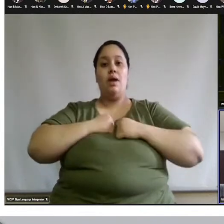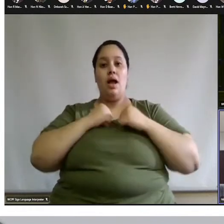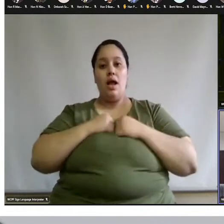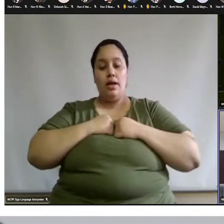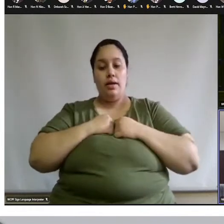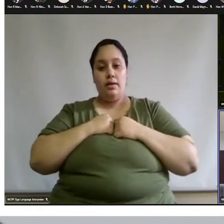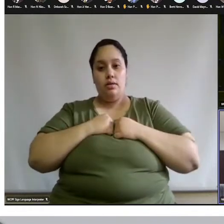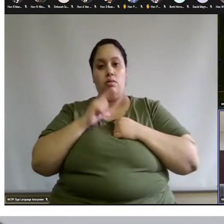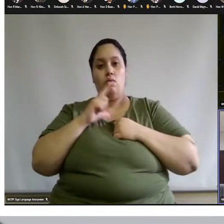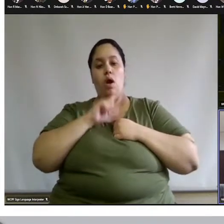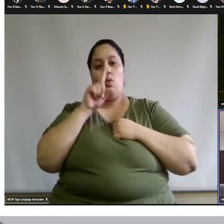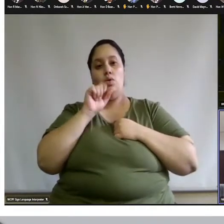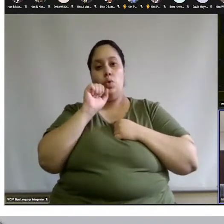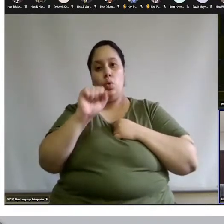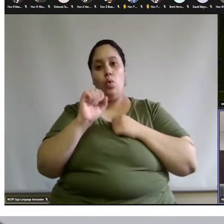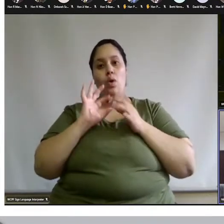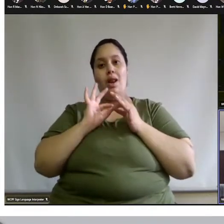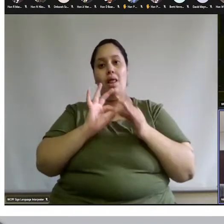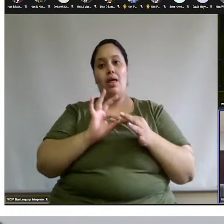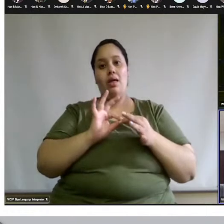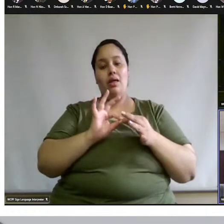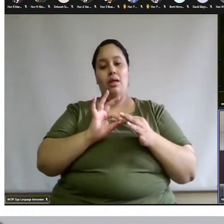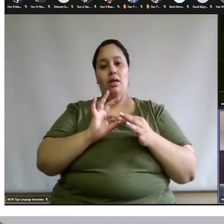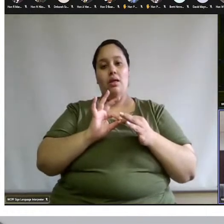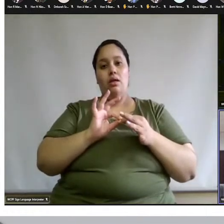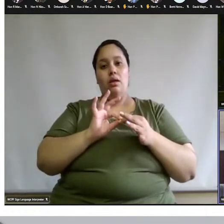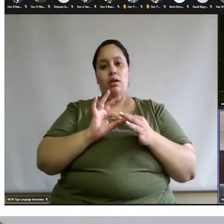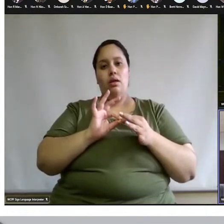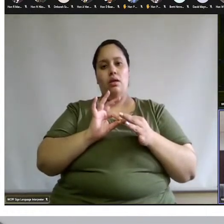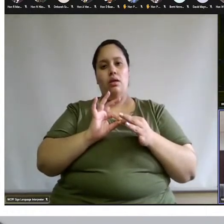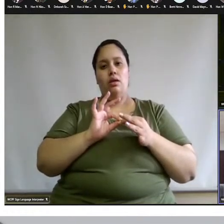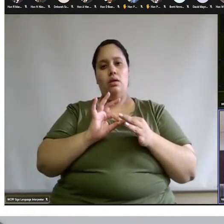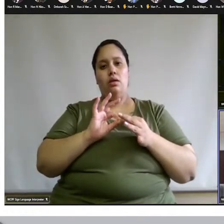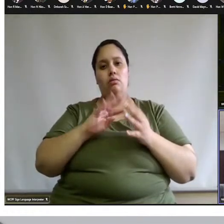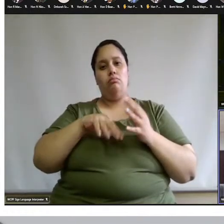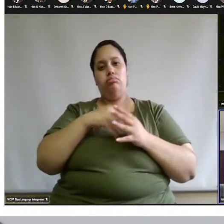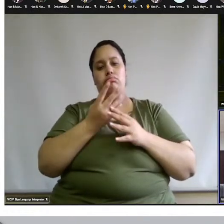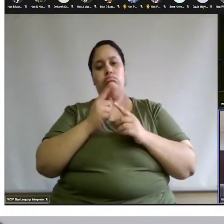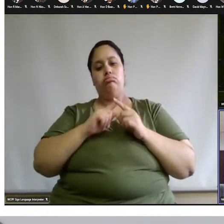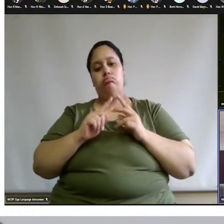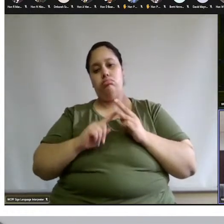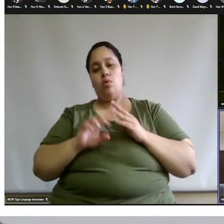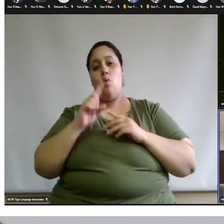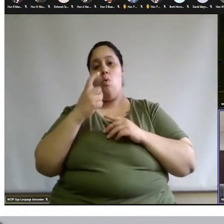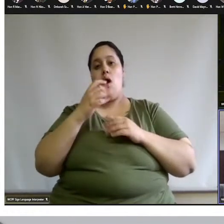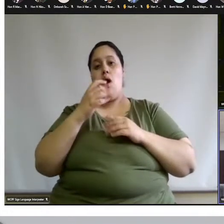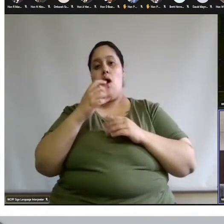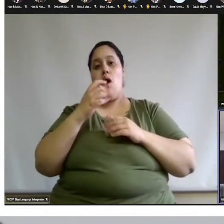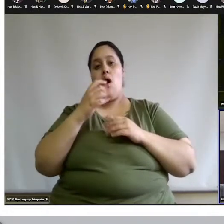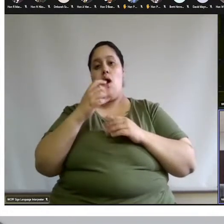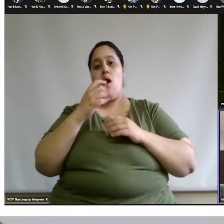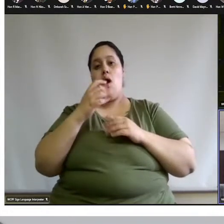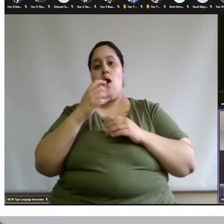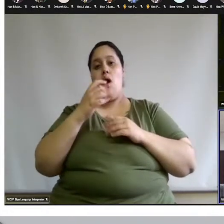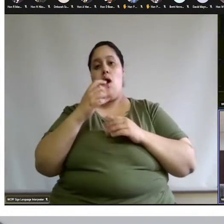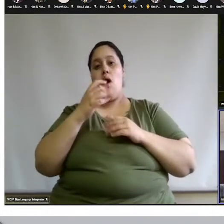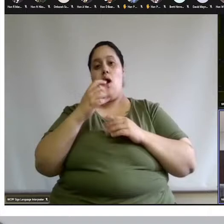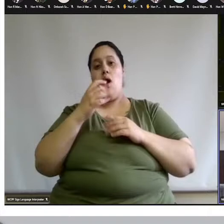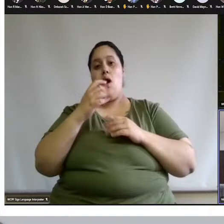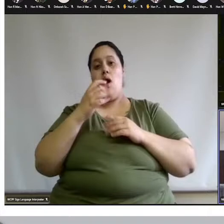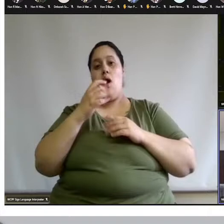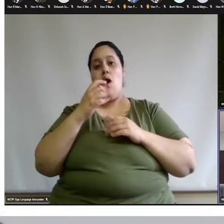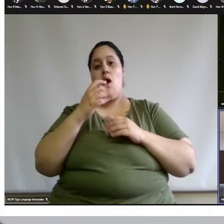was also related. Your question is multiple angles. One of the angles is, what have we done in terms of our